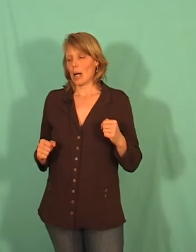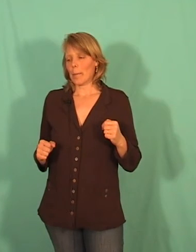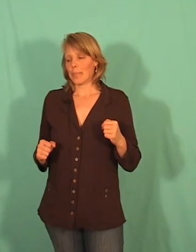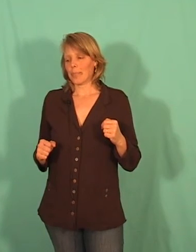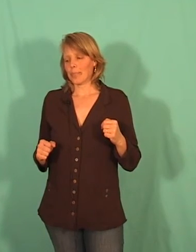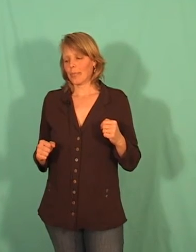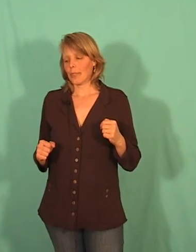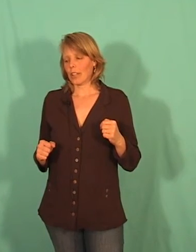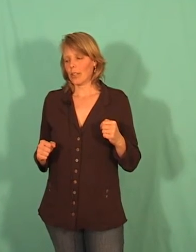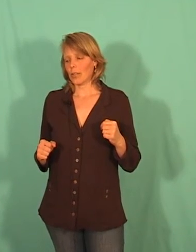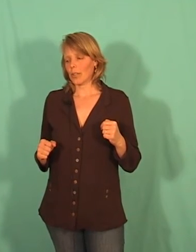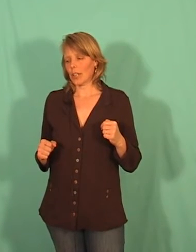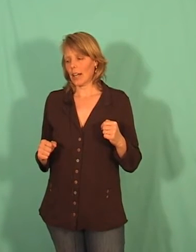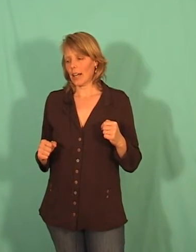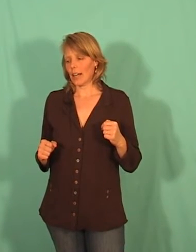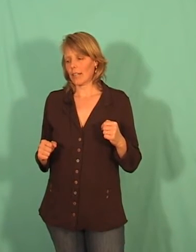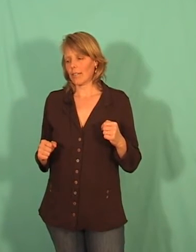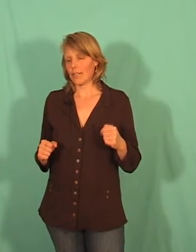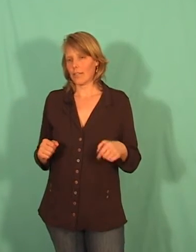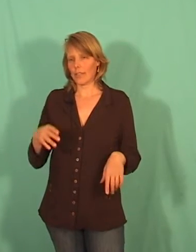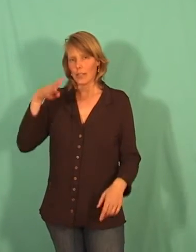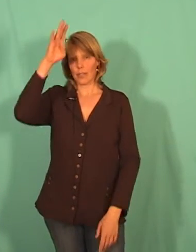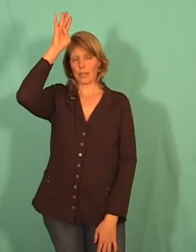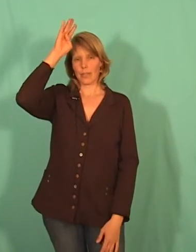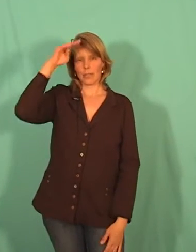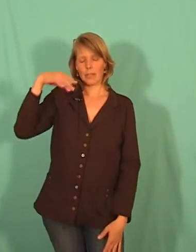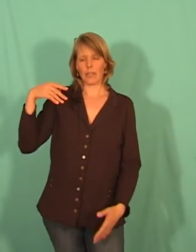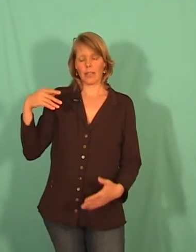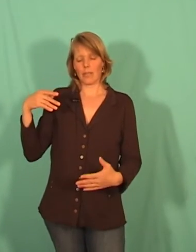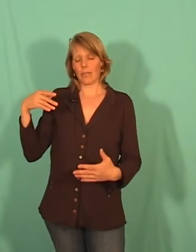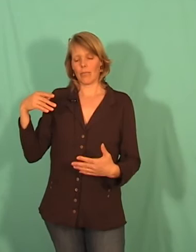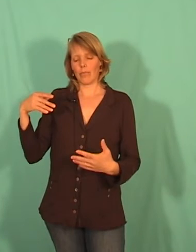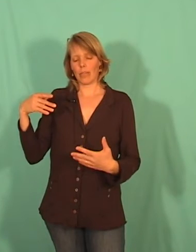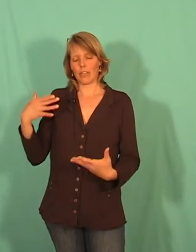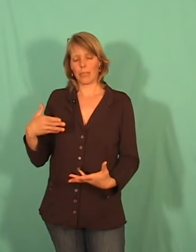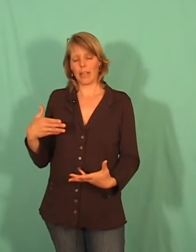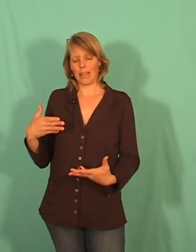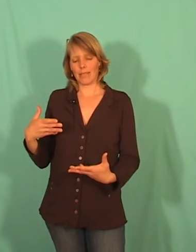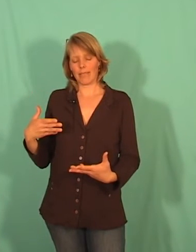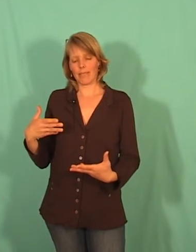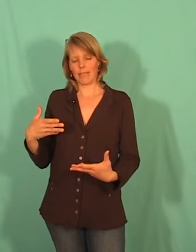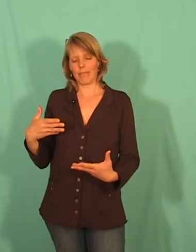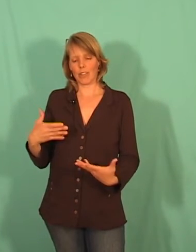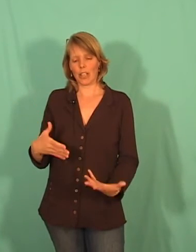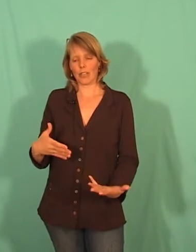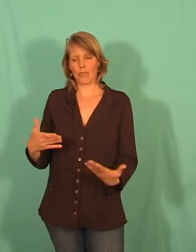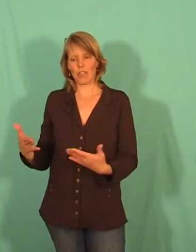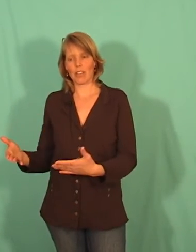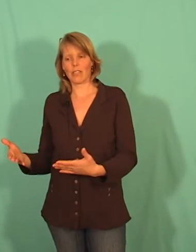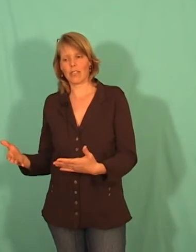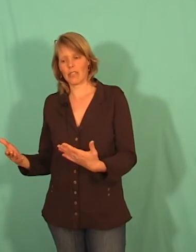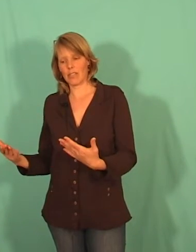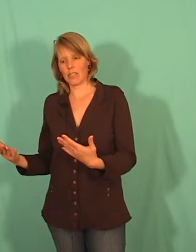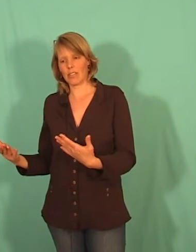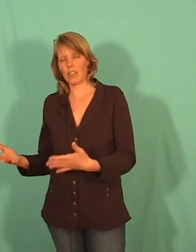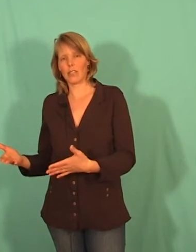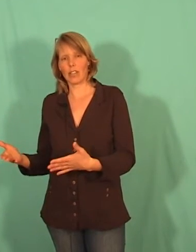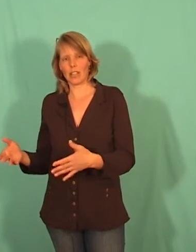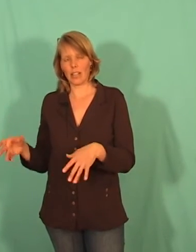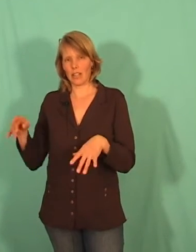You could have, one of my child's friends, Kira had this